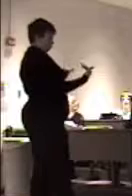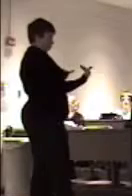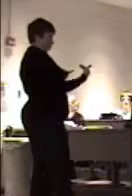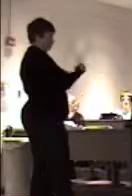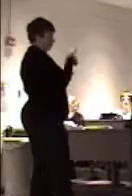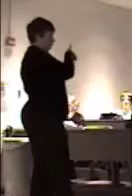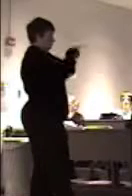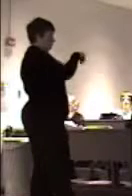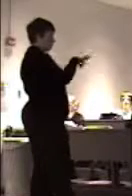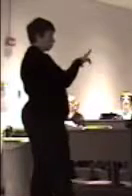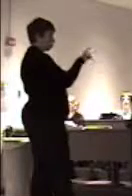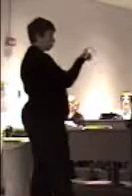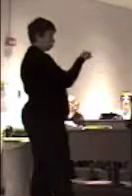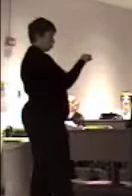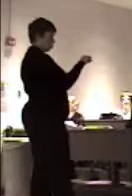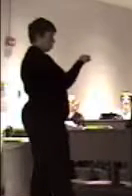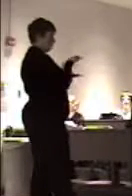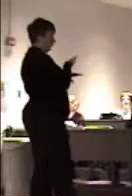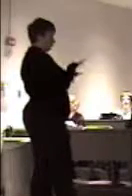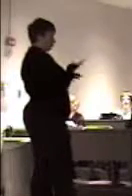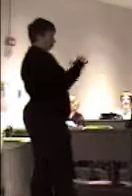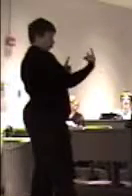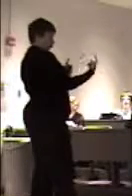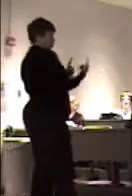Oh, judo? I'll take a judo guy on.